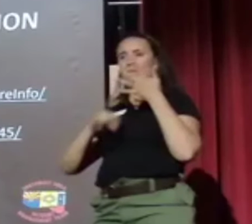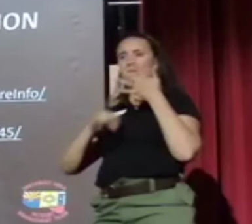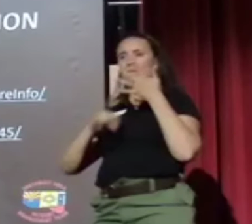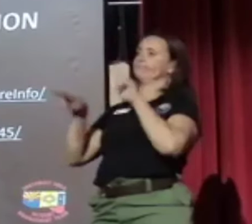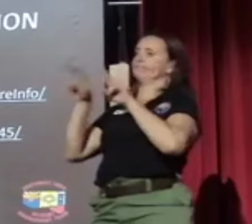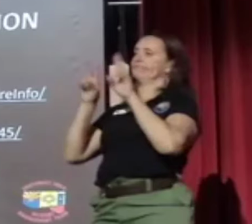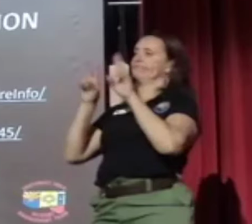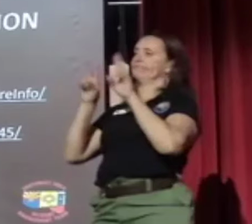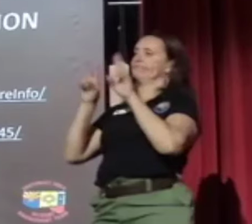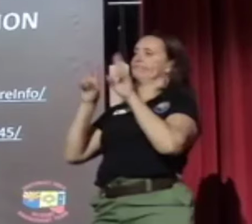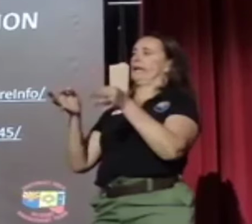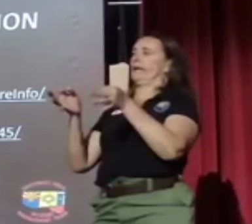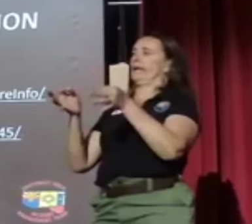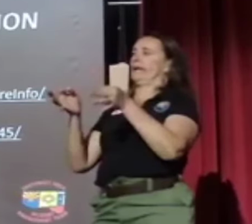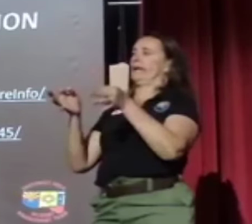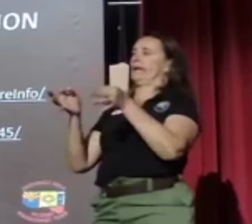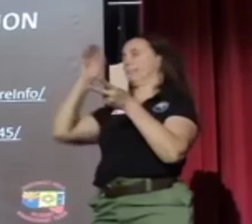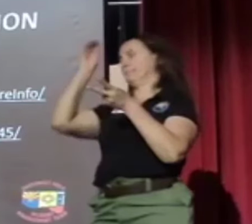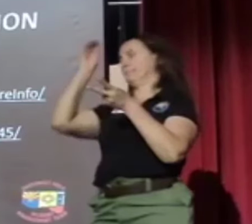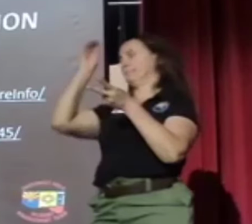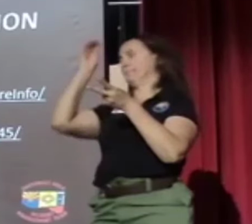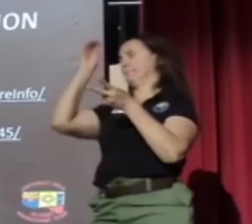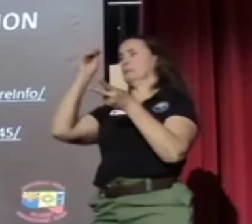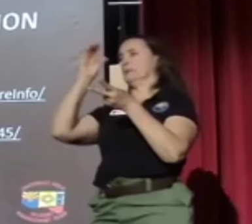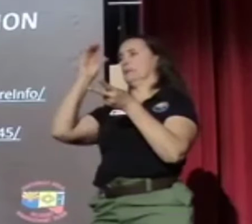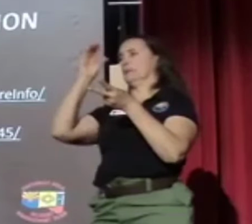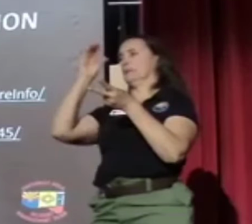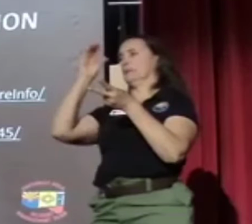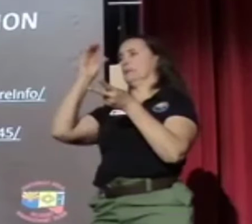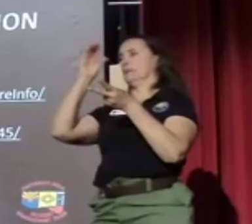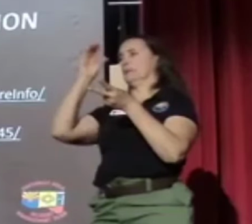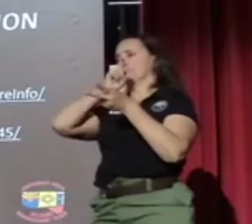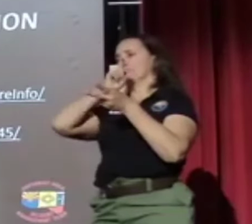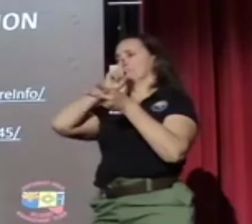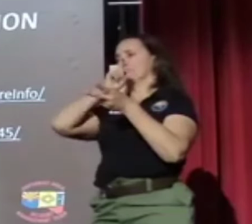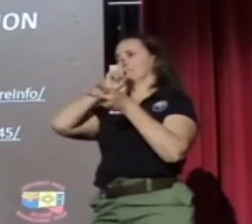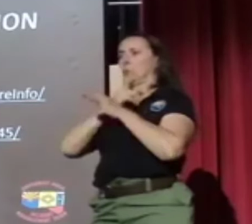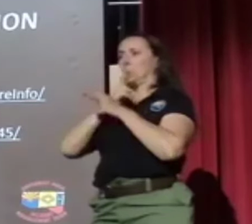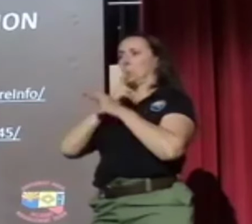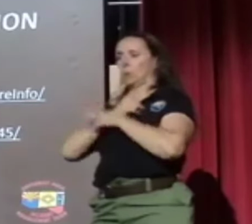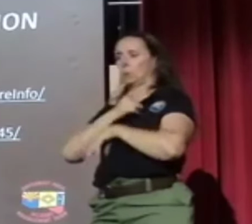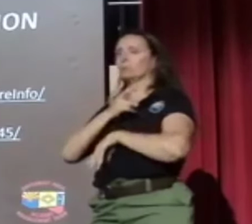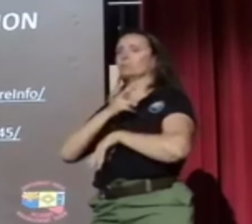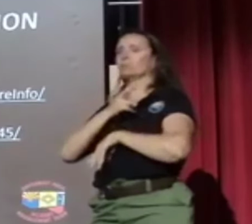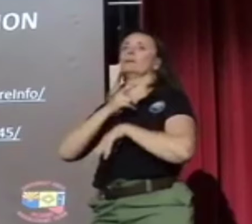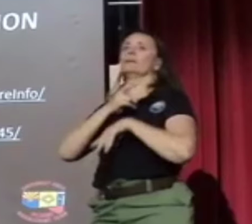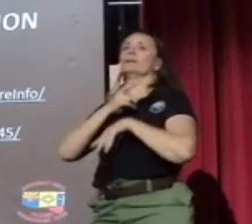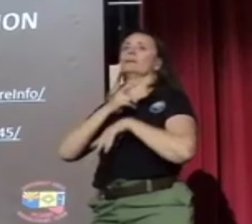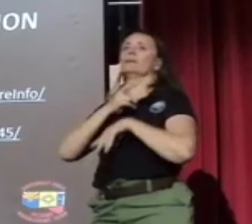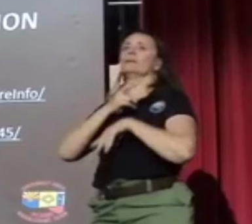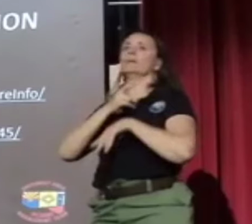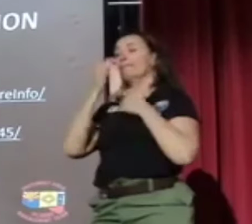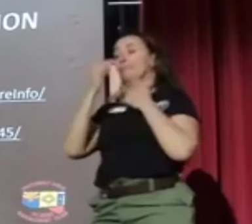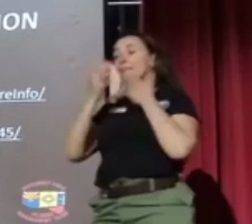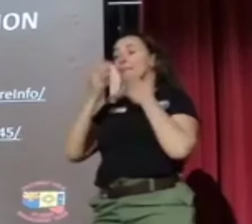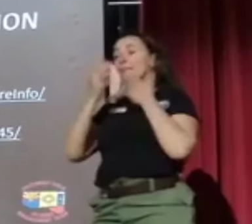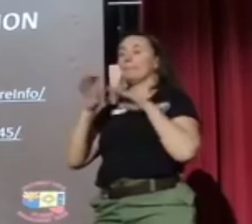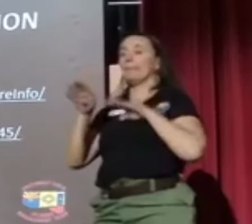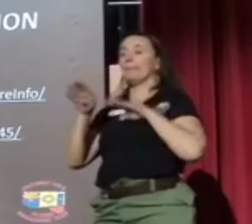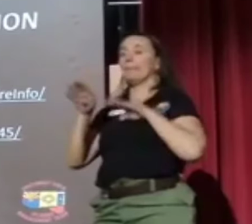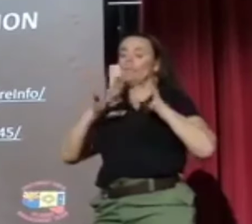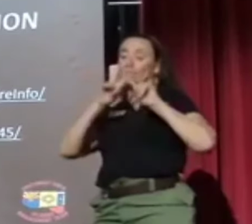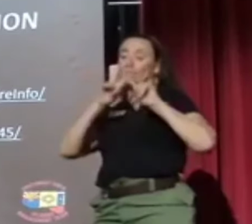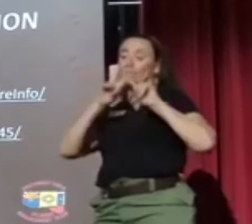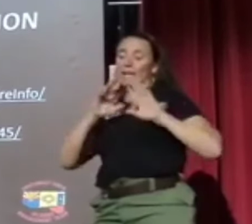an opinion or a guess. We have fire behavior analysts that use numerous computer models, really